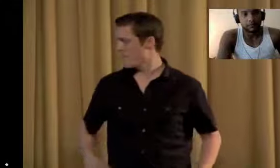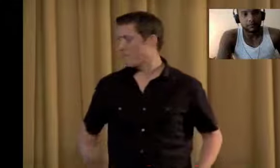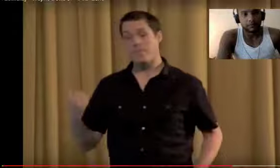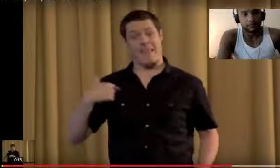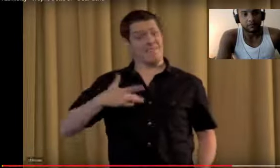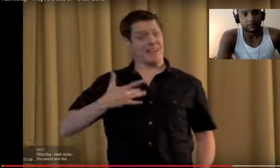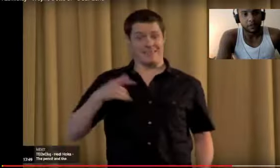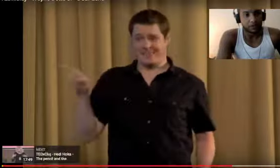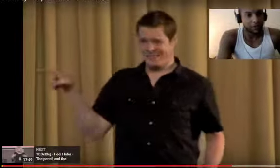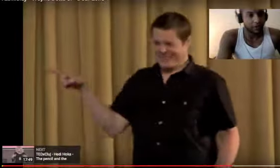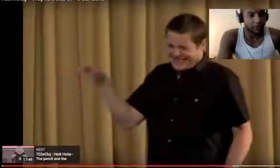That was really good.